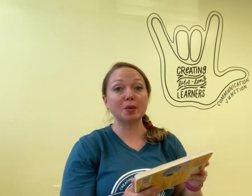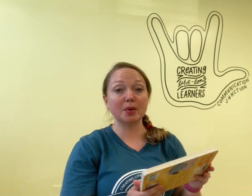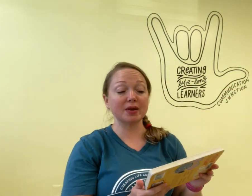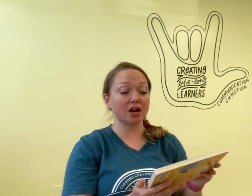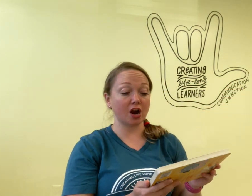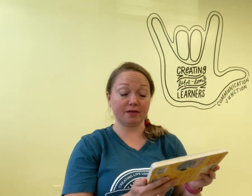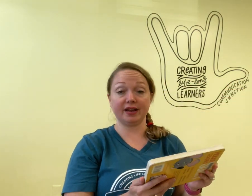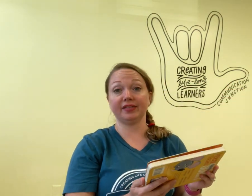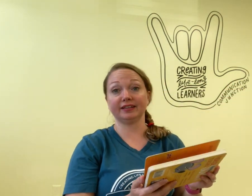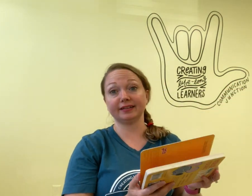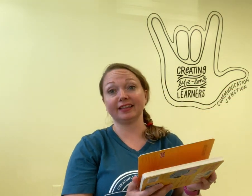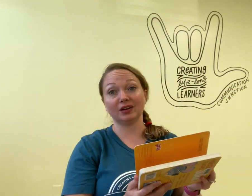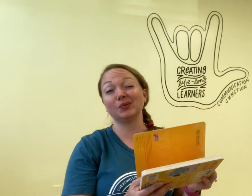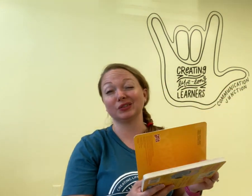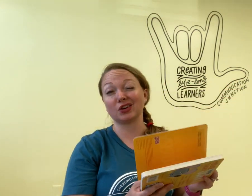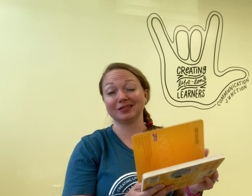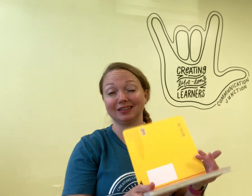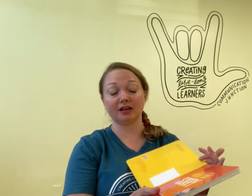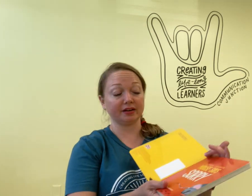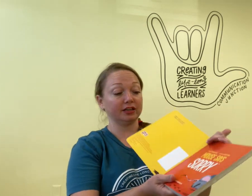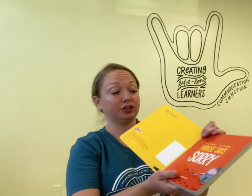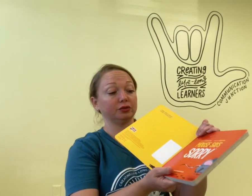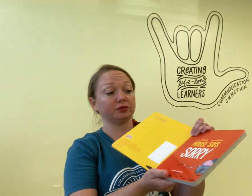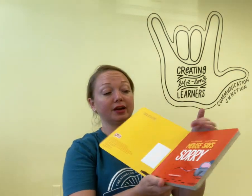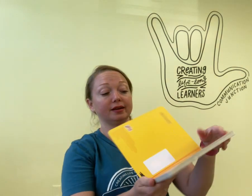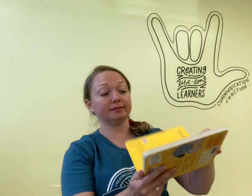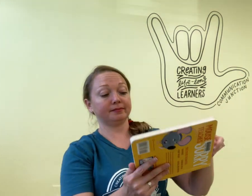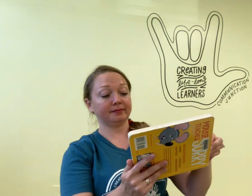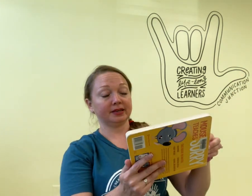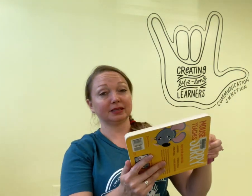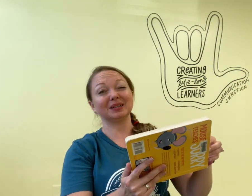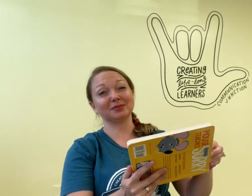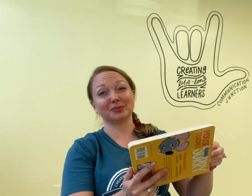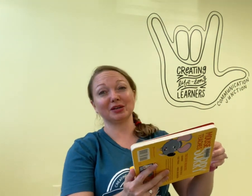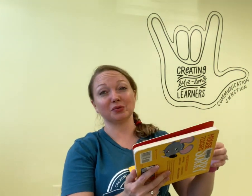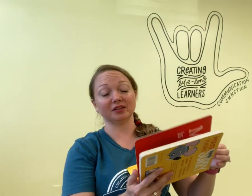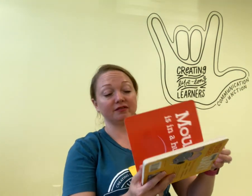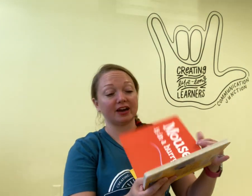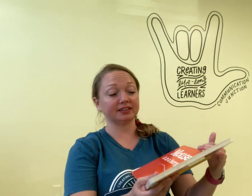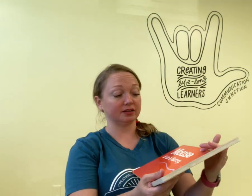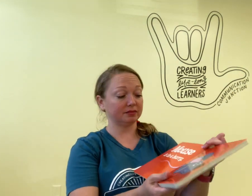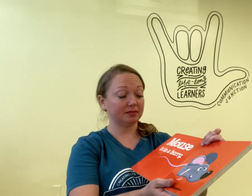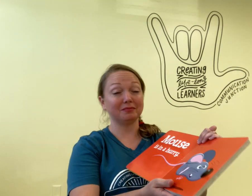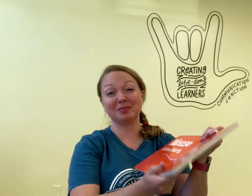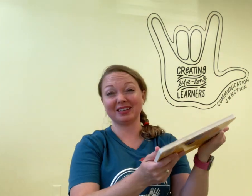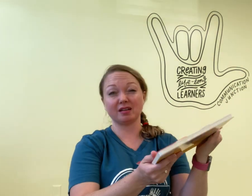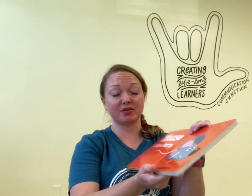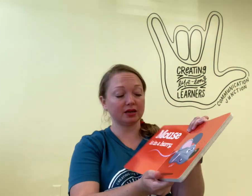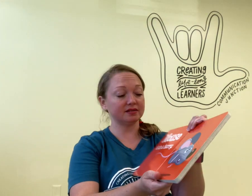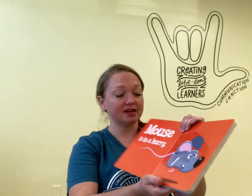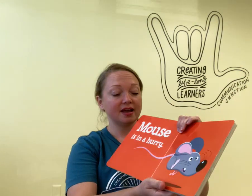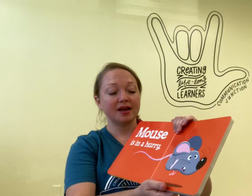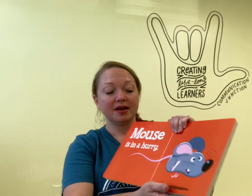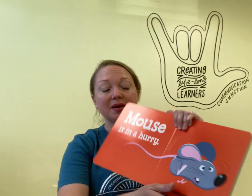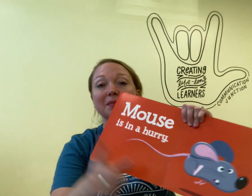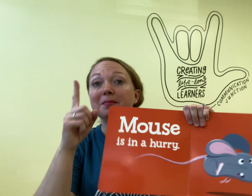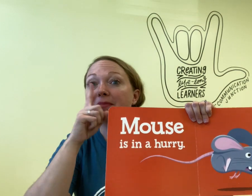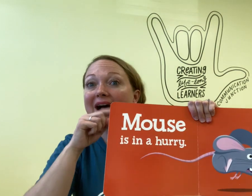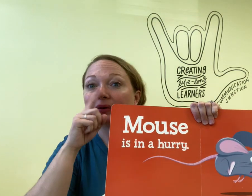big hurry, and that's, I think, what's causing a lot of the issues, right? Sometimes when we go really fast, we mess up things. Mouse is in